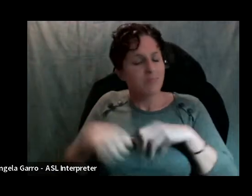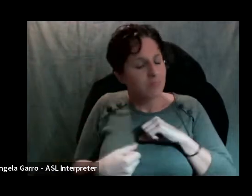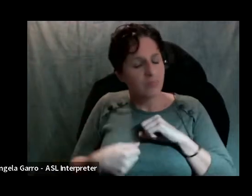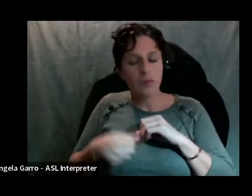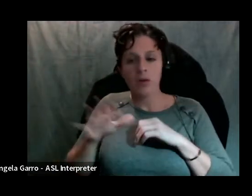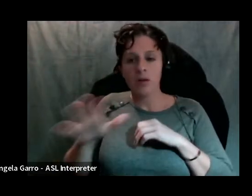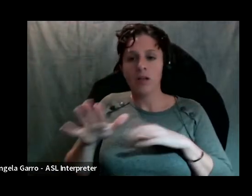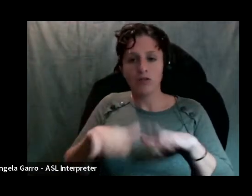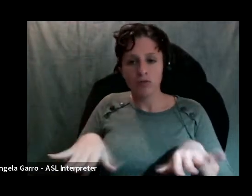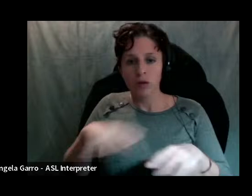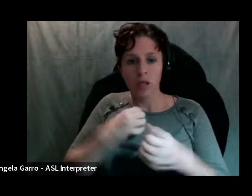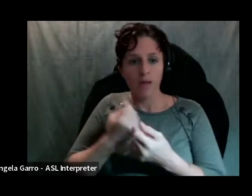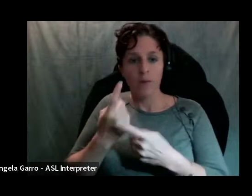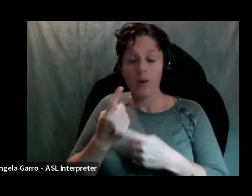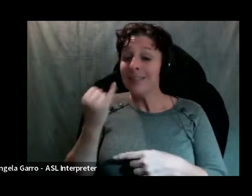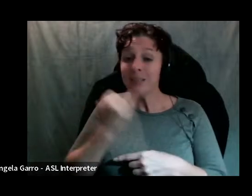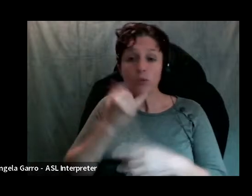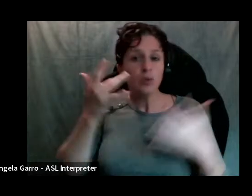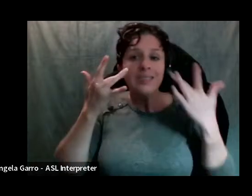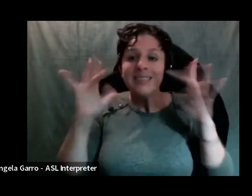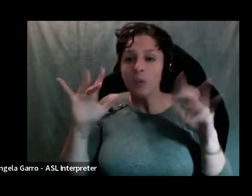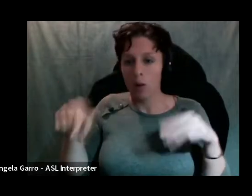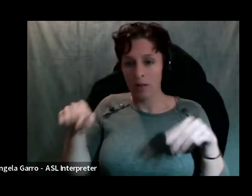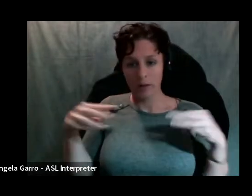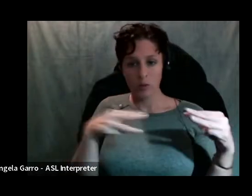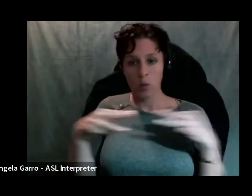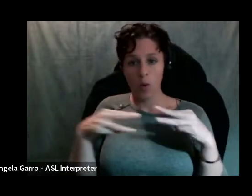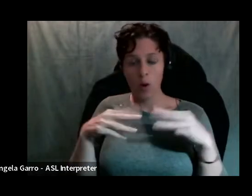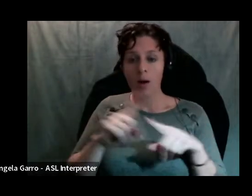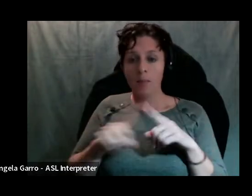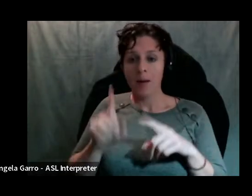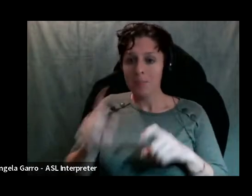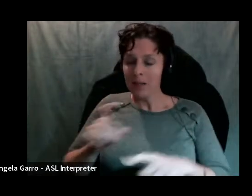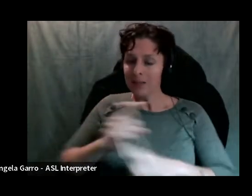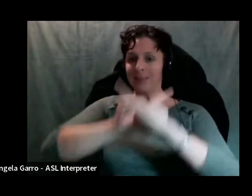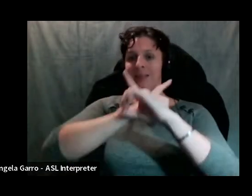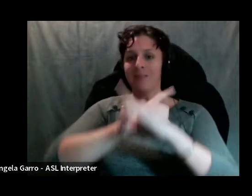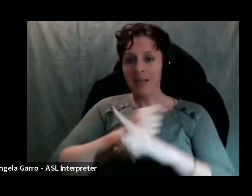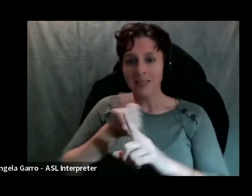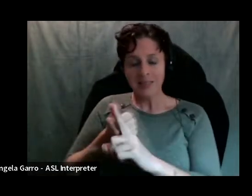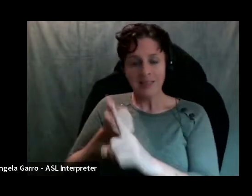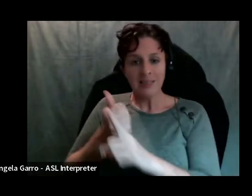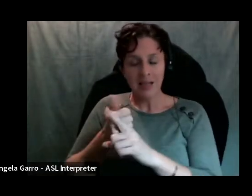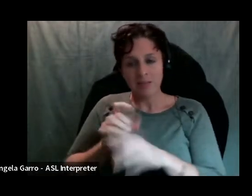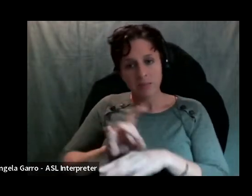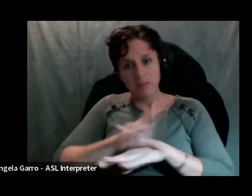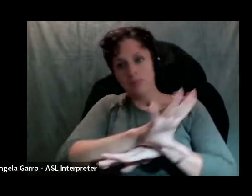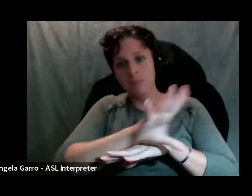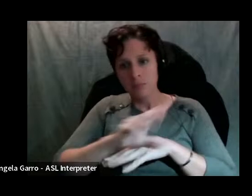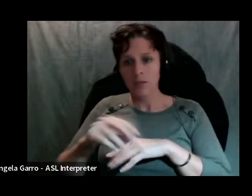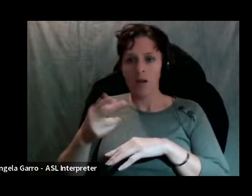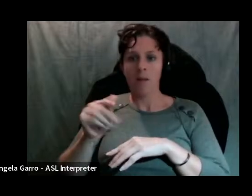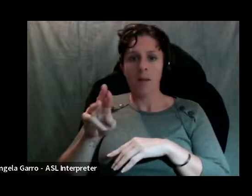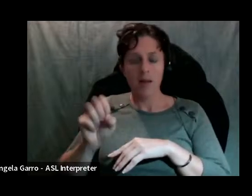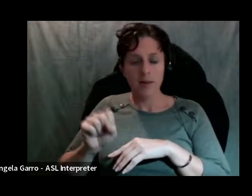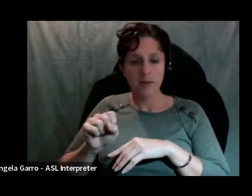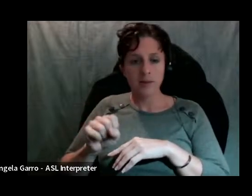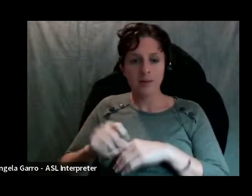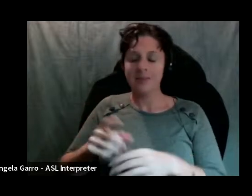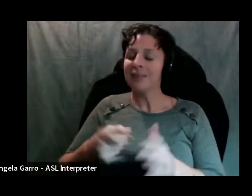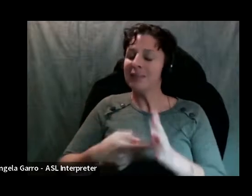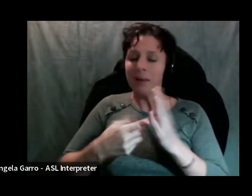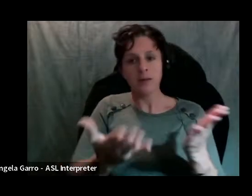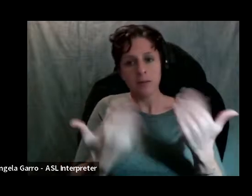ones. Israel did not want this war, but now it must defend itself and excoriate Hamas. Demand a return of